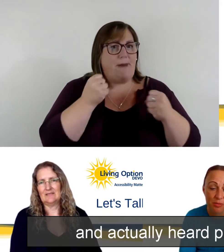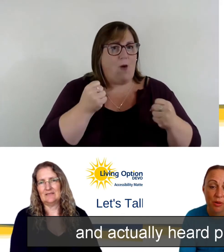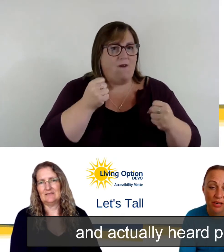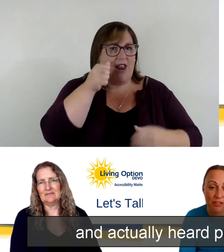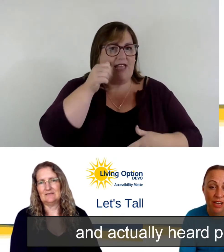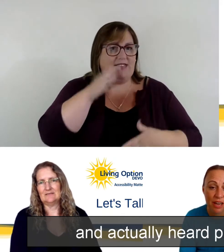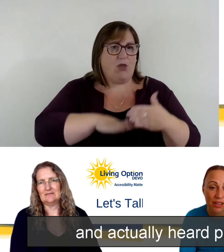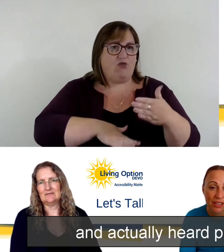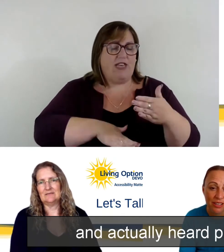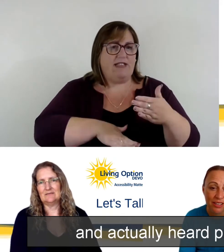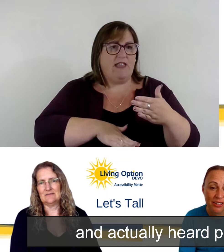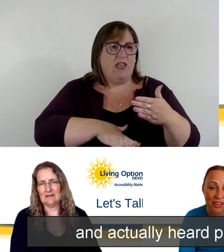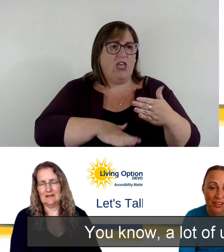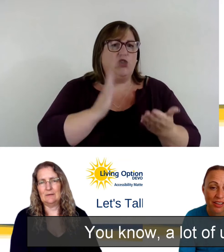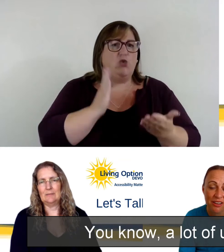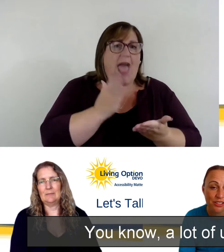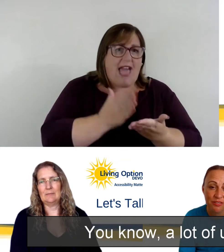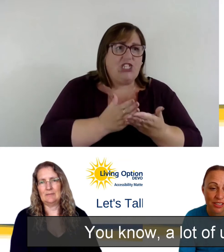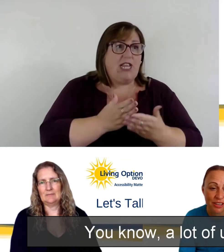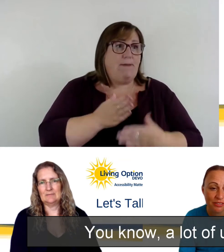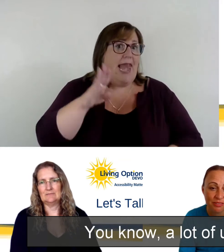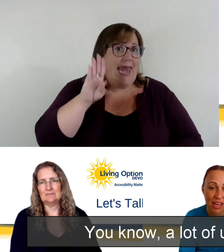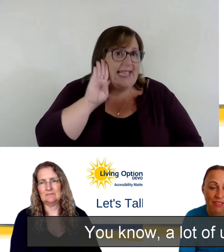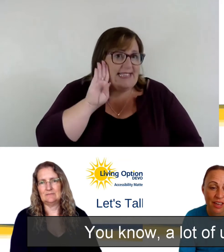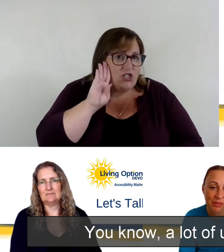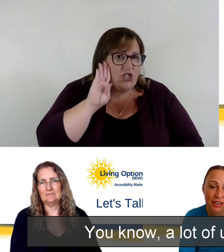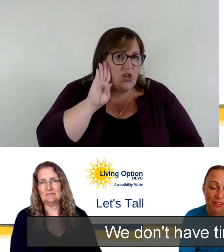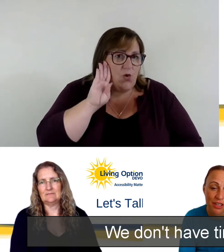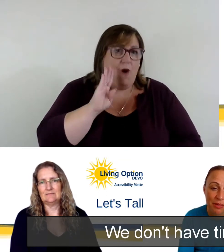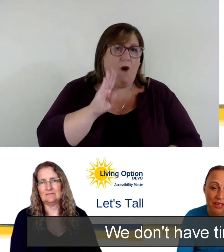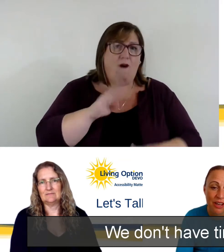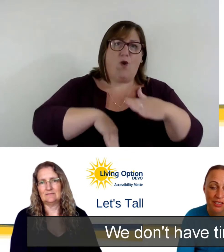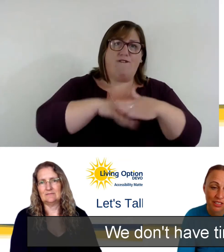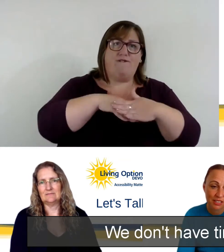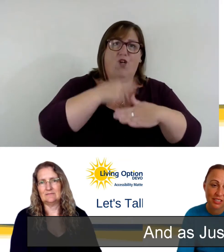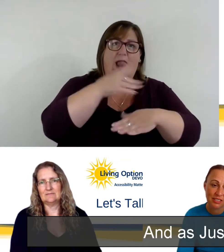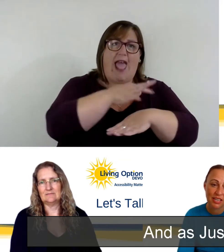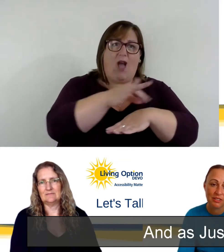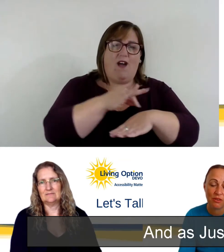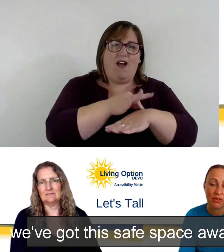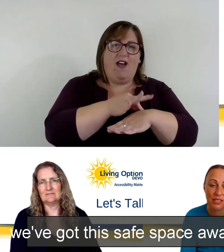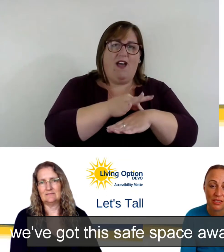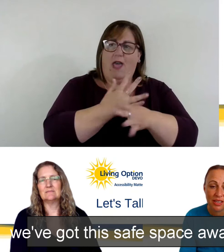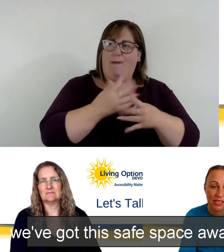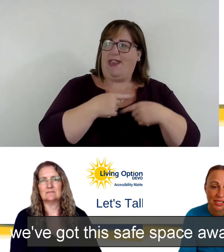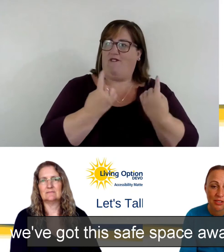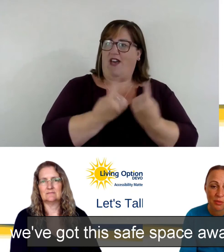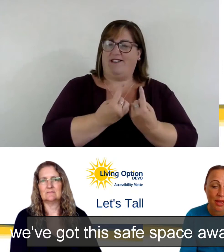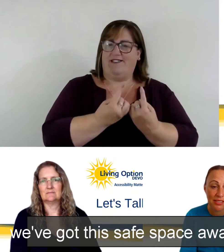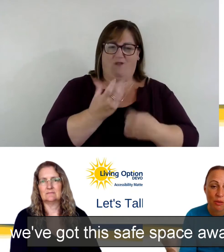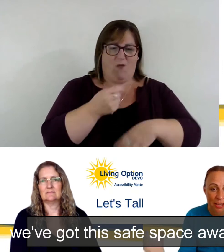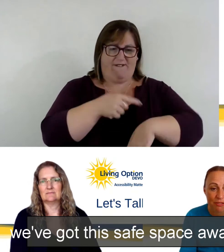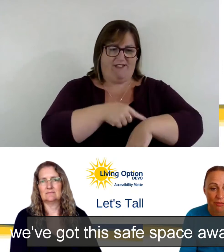actually heard properly for an hour. A lot of us don't have that, or we don't have time in our lives, and as Justine says, we've got this